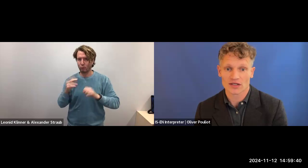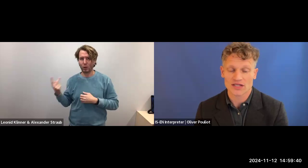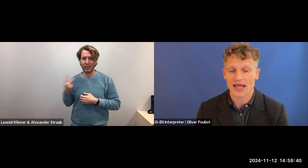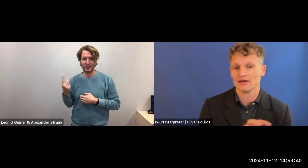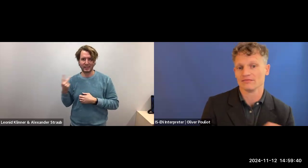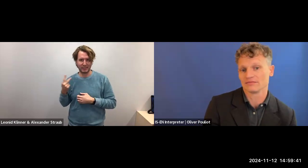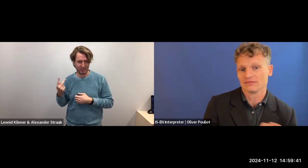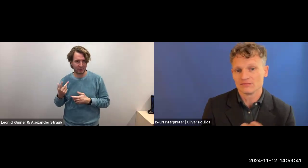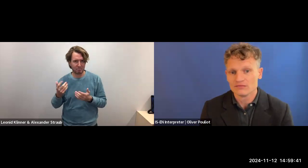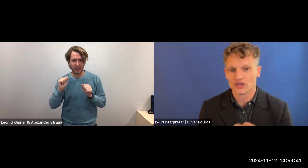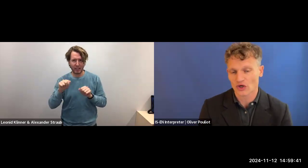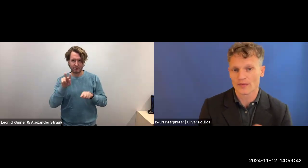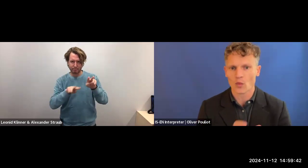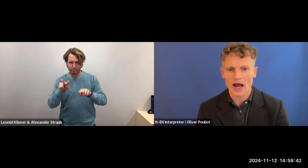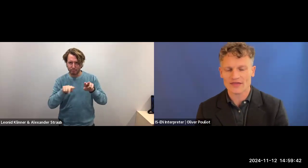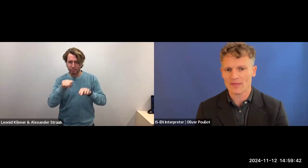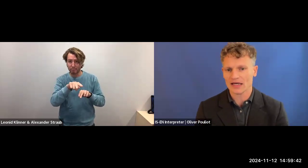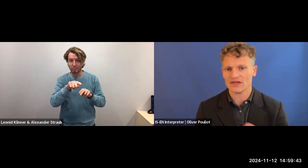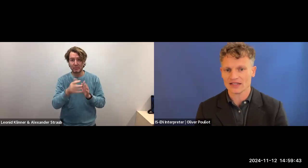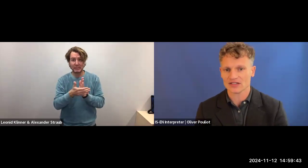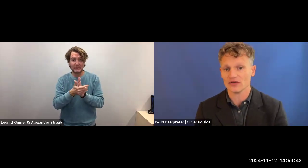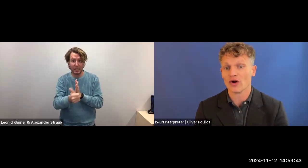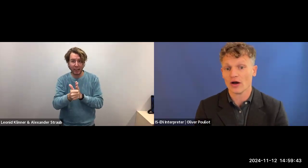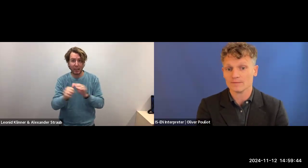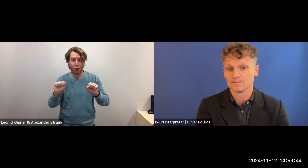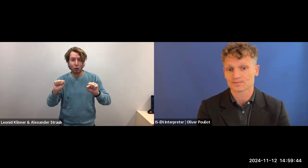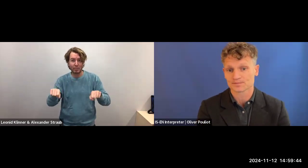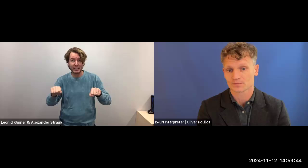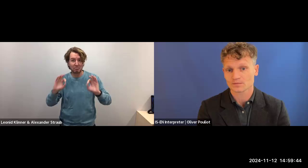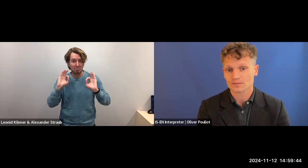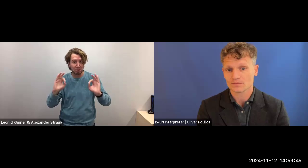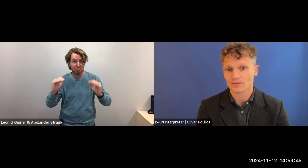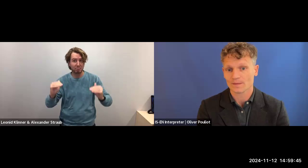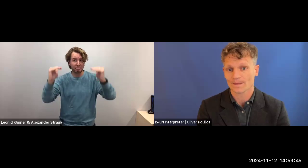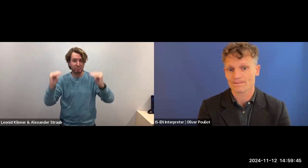answer was and determine why they might have guessed it wrong.